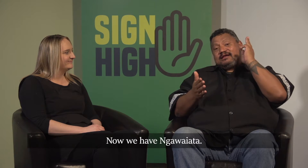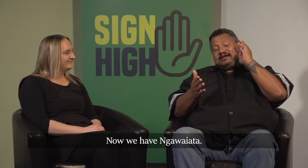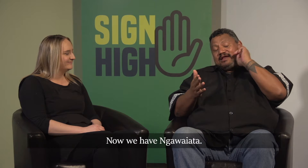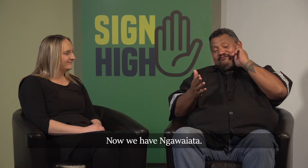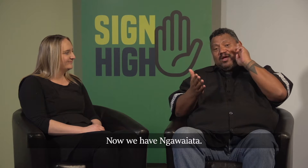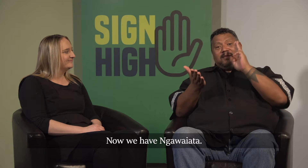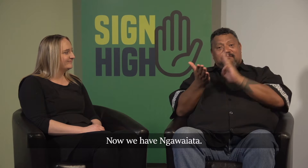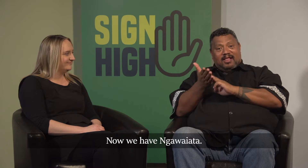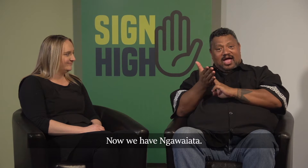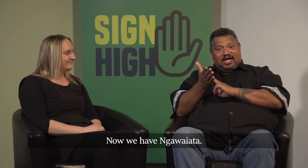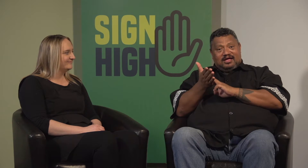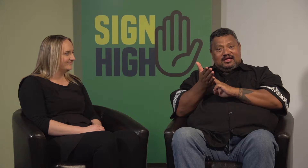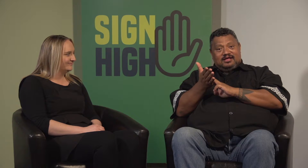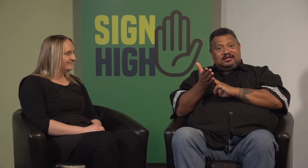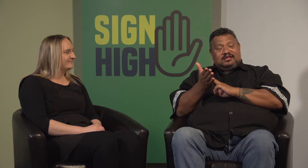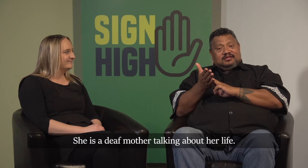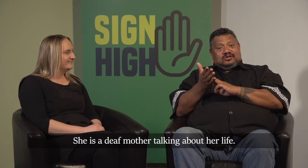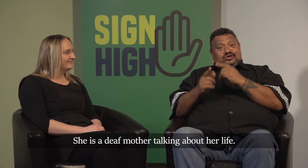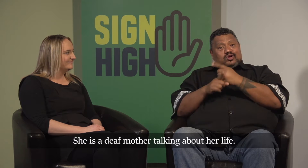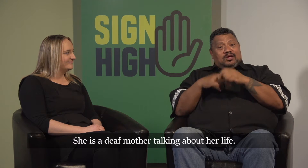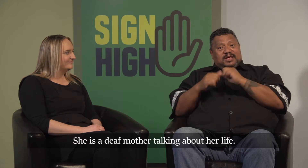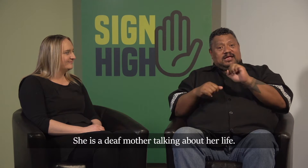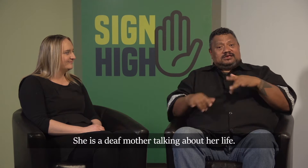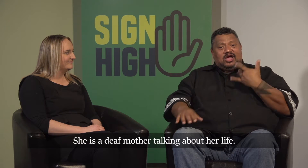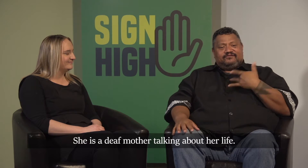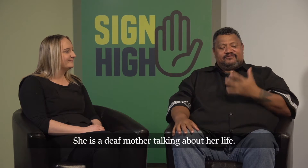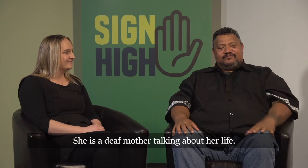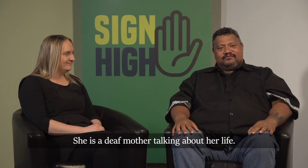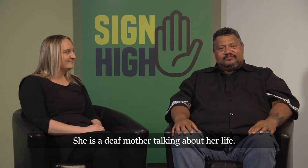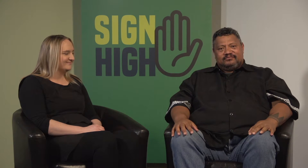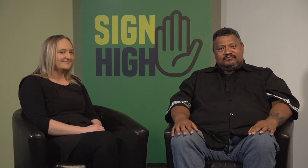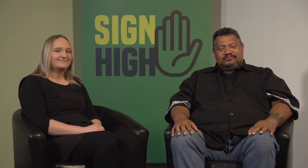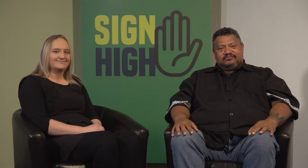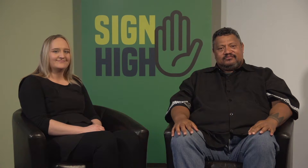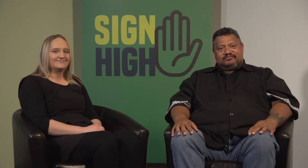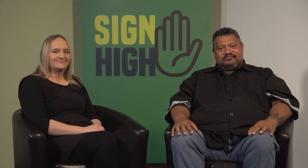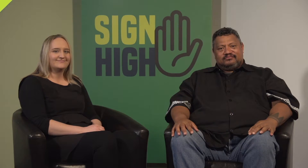Now we have Ngā Waiata. She is a deaf mother talking about her life.